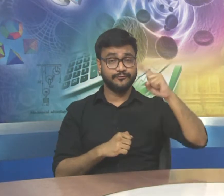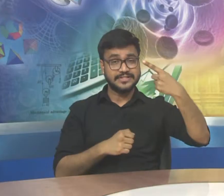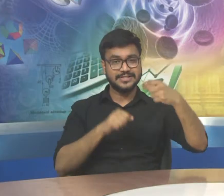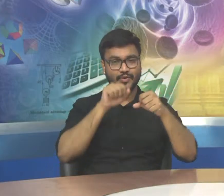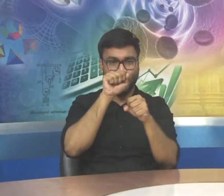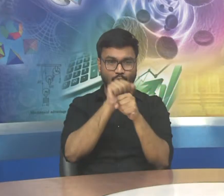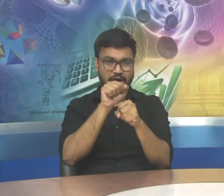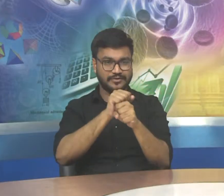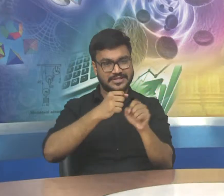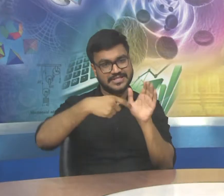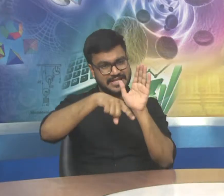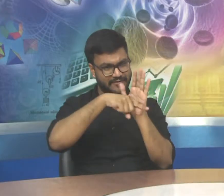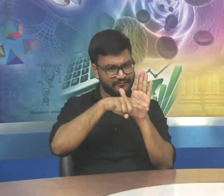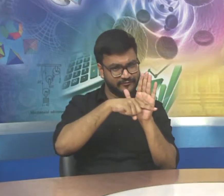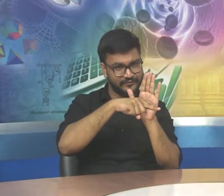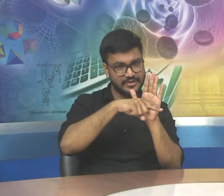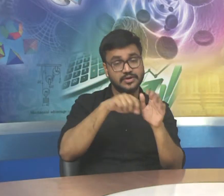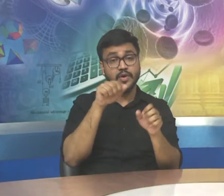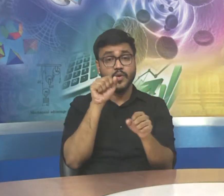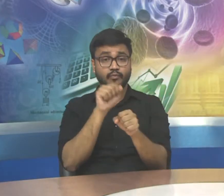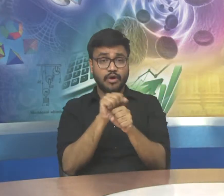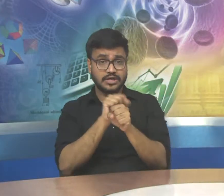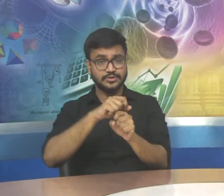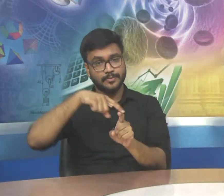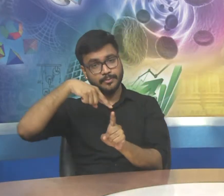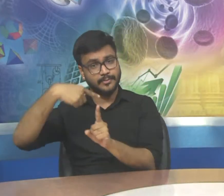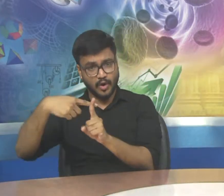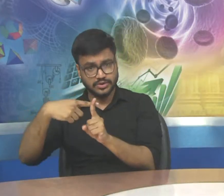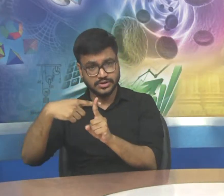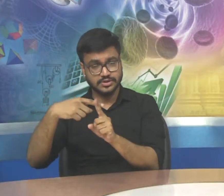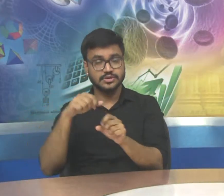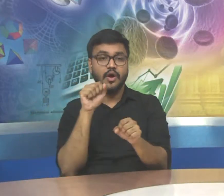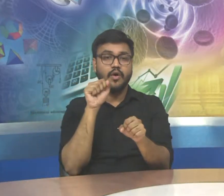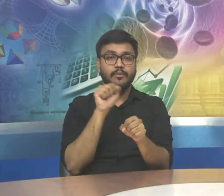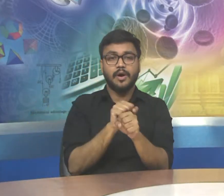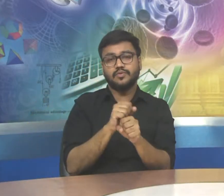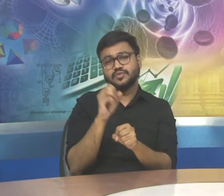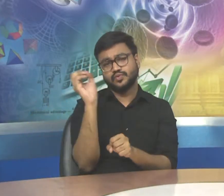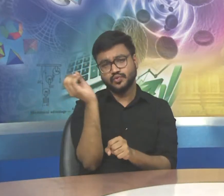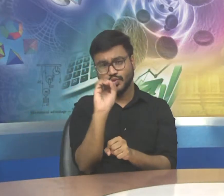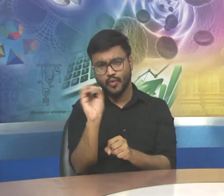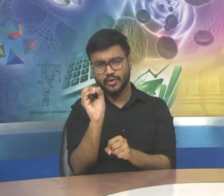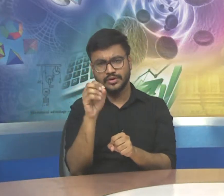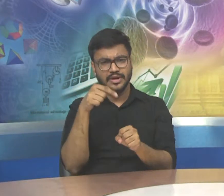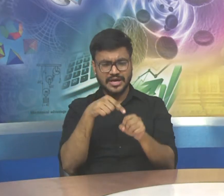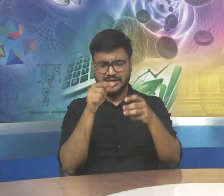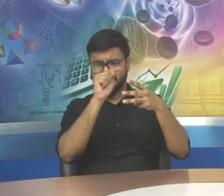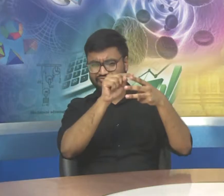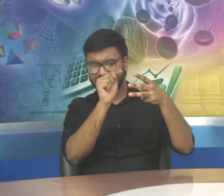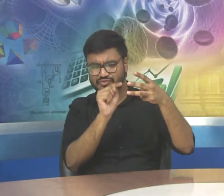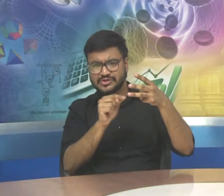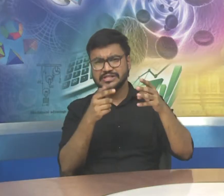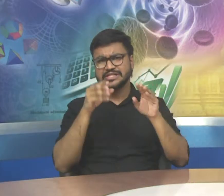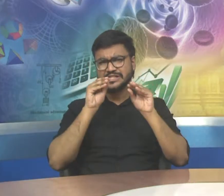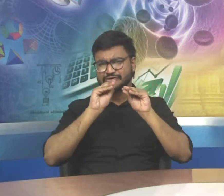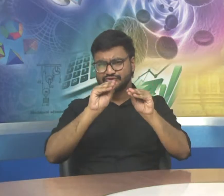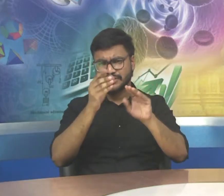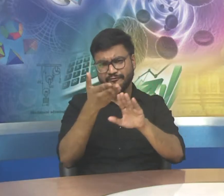and types of work, which is 3 types: positive, negative and zero work.